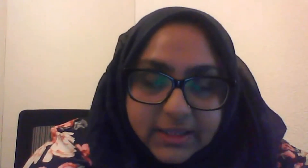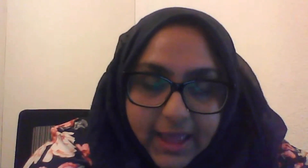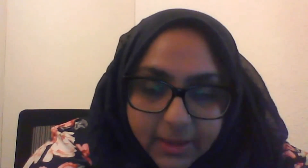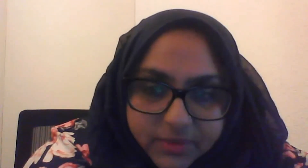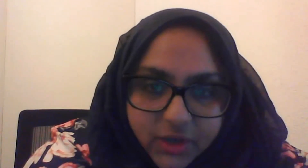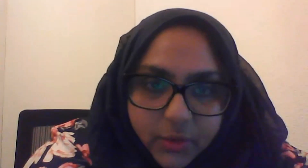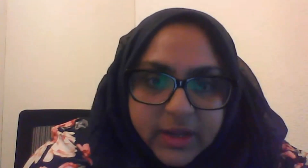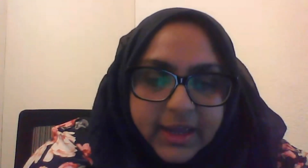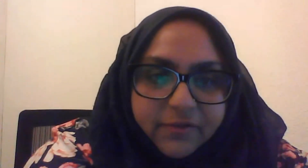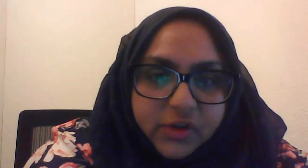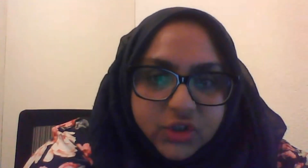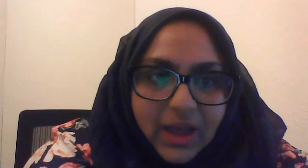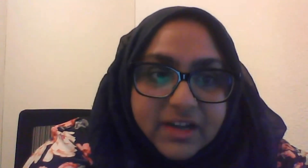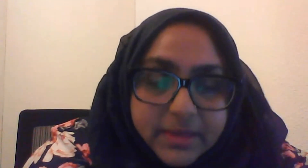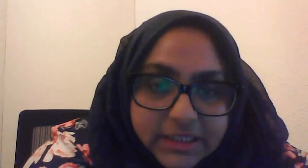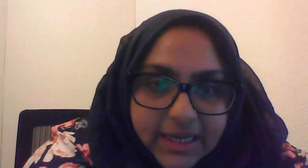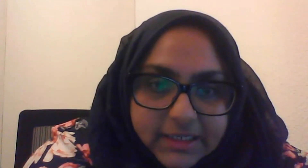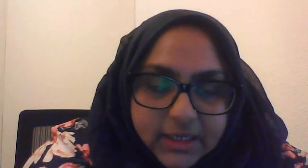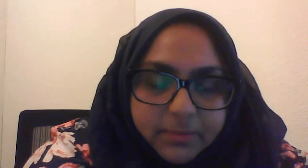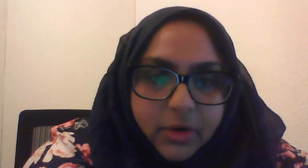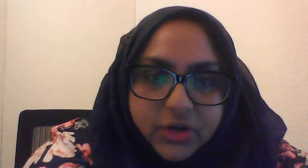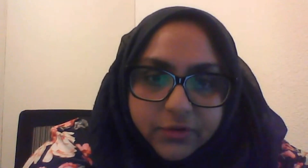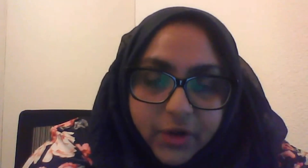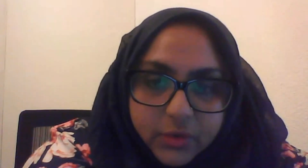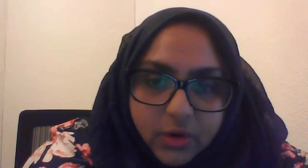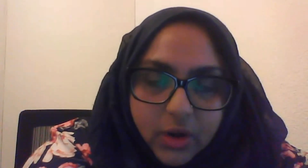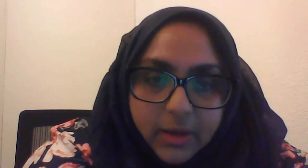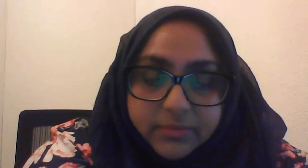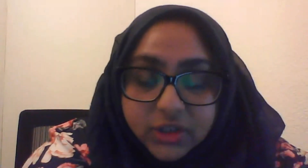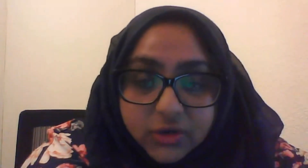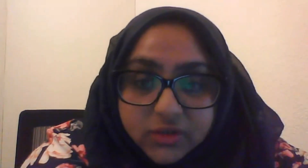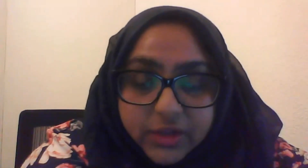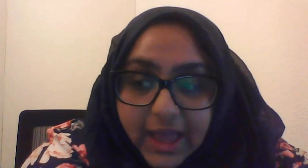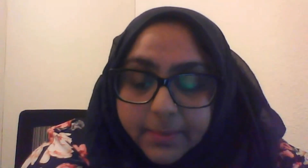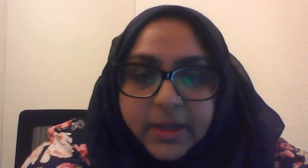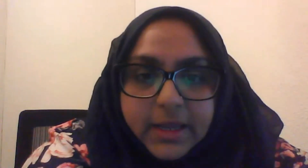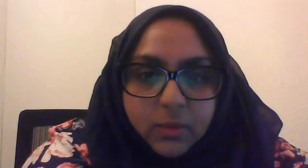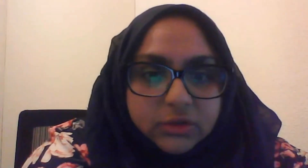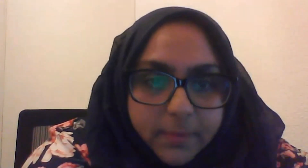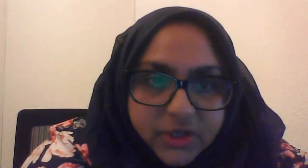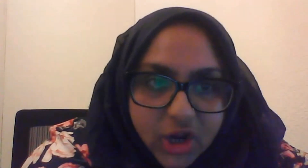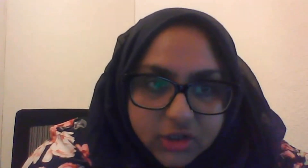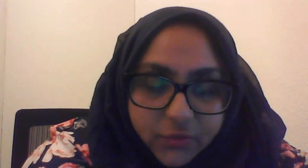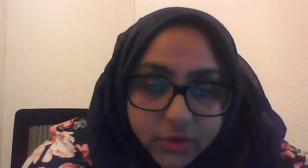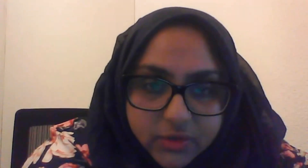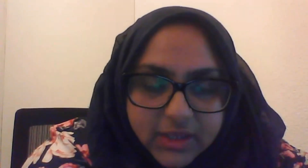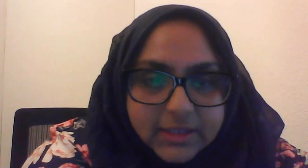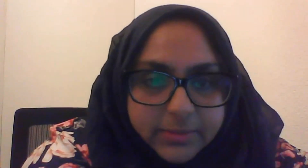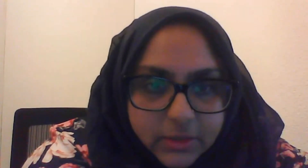the app. So if you do have limited data on your phone to use the app, it will not be charged for you. So that's something that we